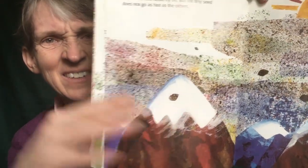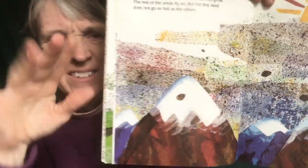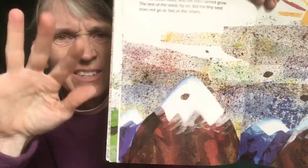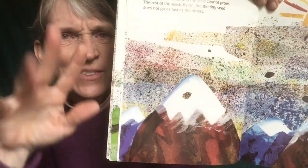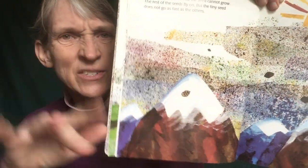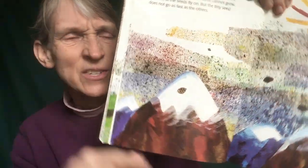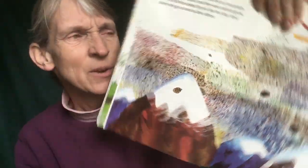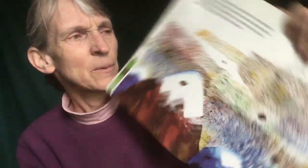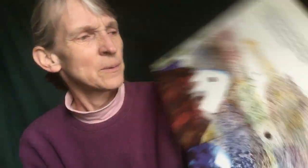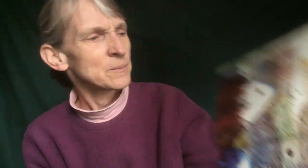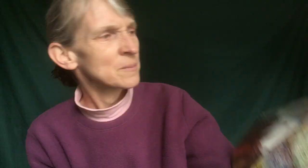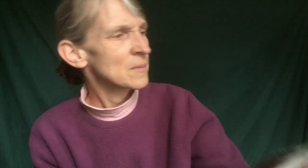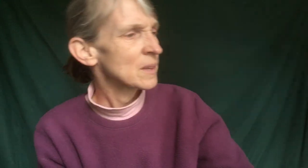There's all the snow.